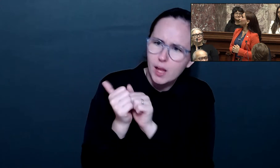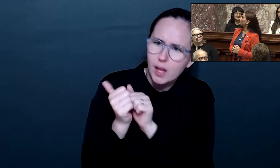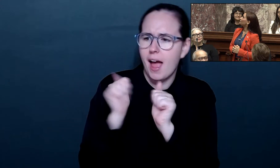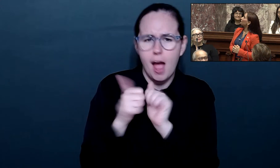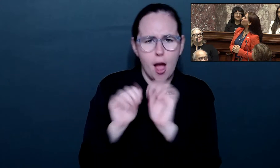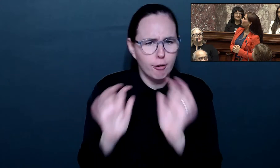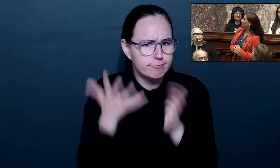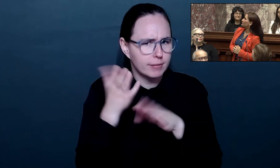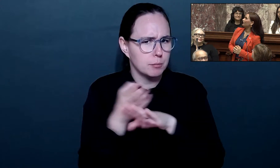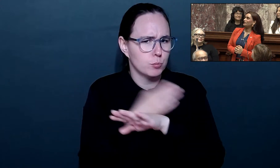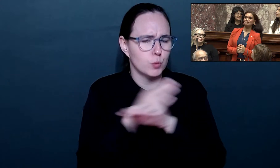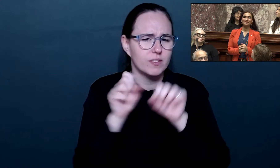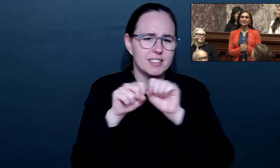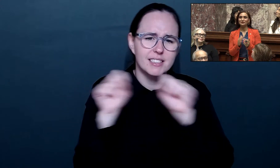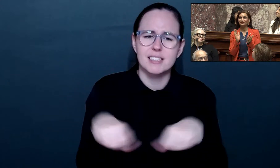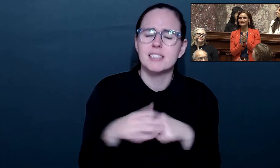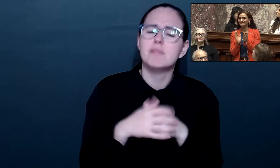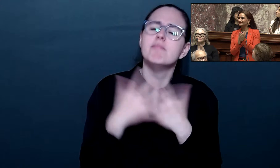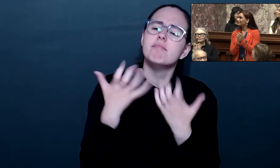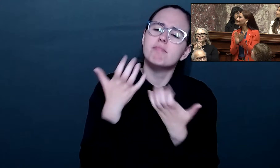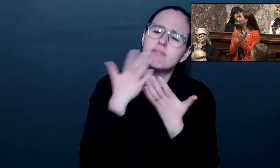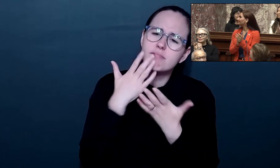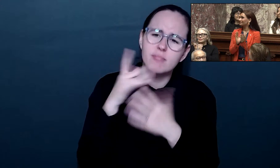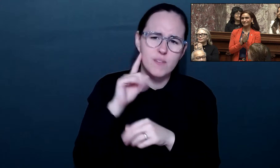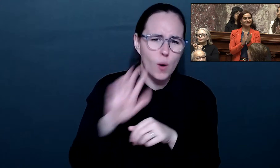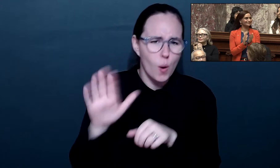and to make them feel very welcome. Thank you.